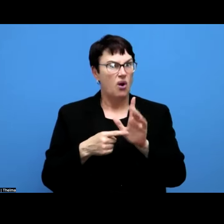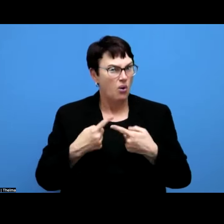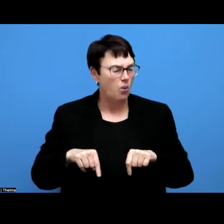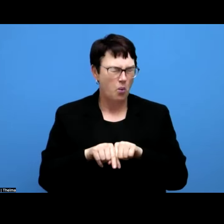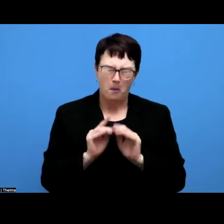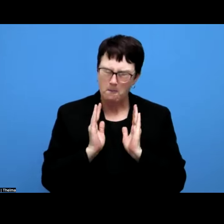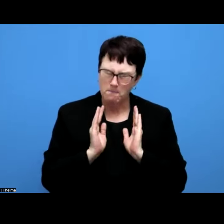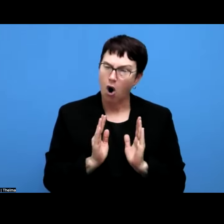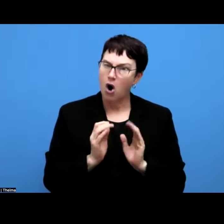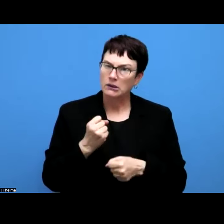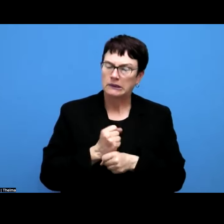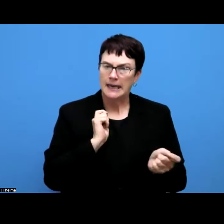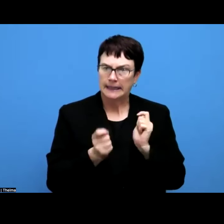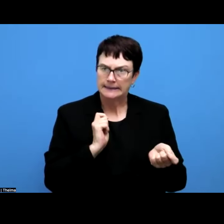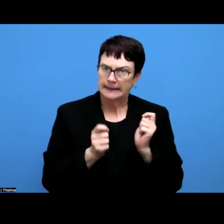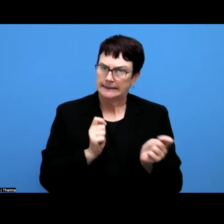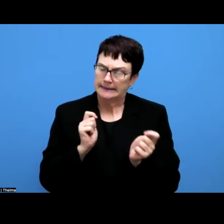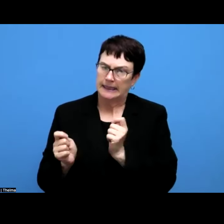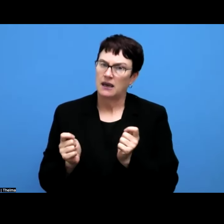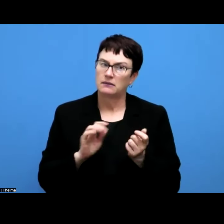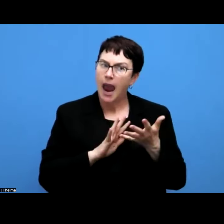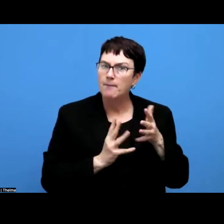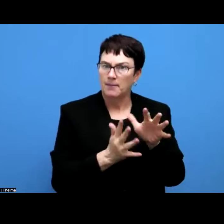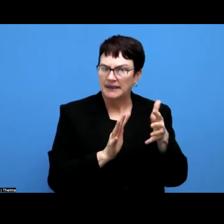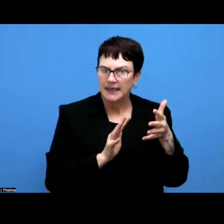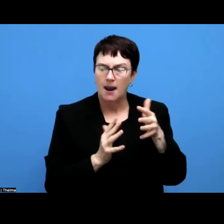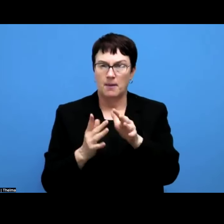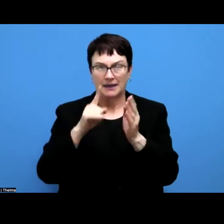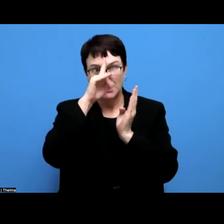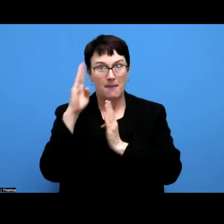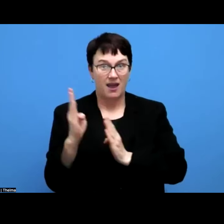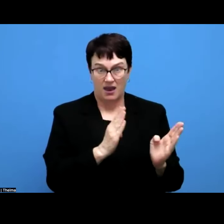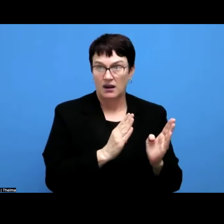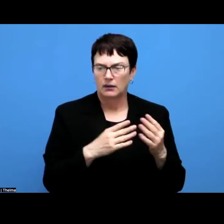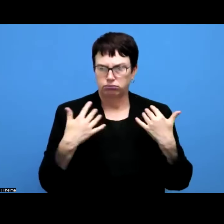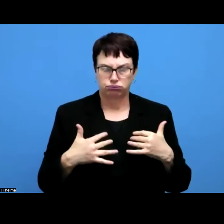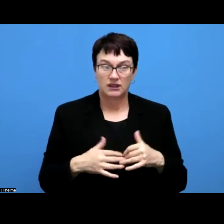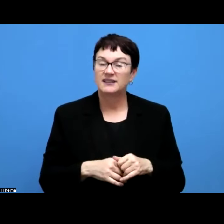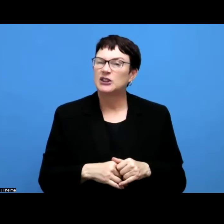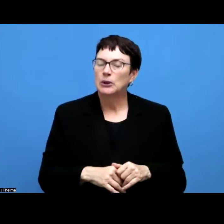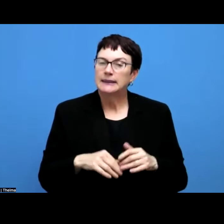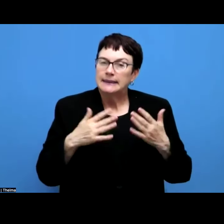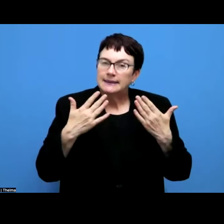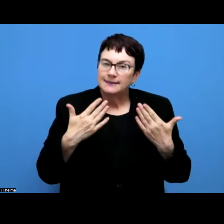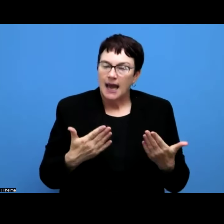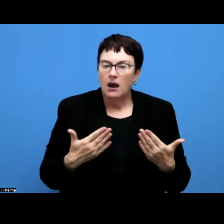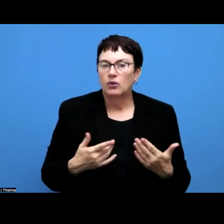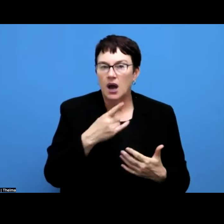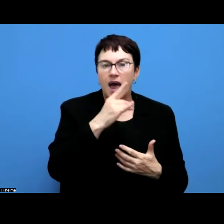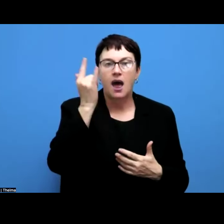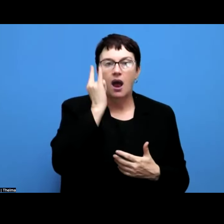been talking about to be implemented. Unfortunately, we still have not resolved the technical issue with regard to